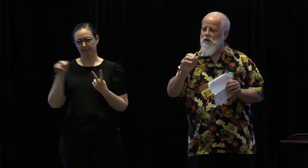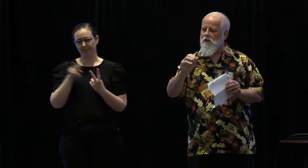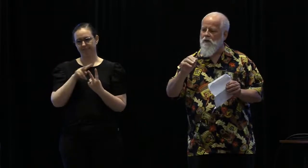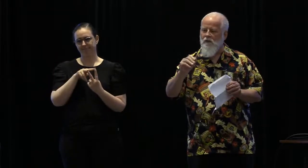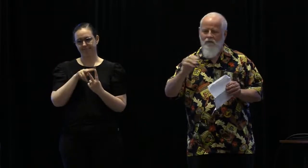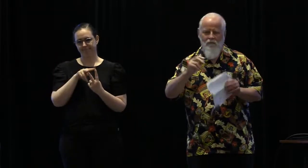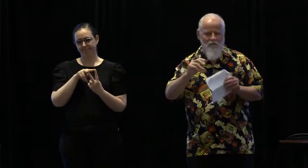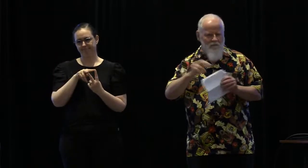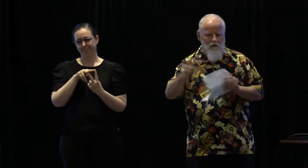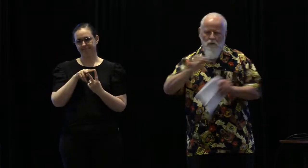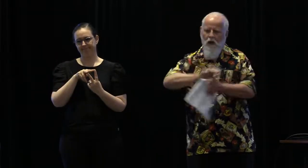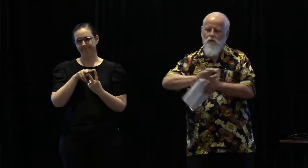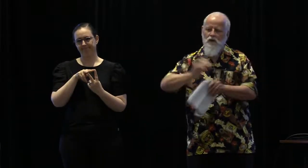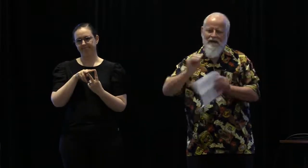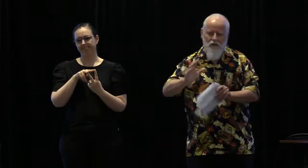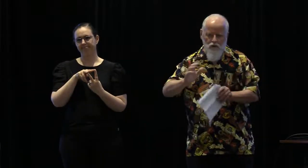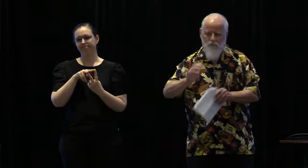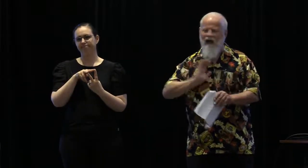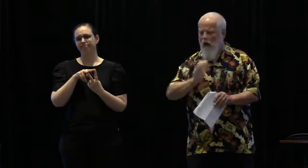Allison Anderson.